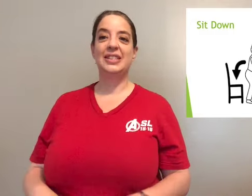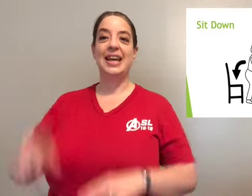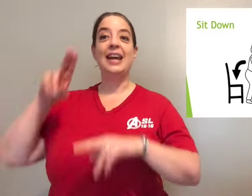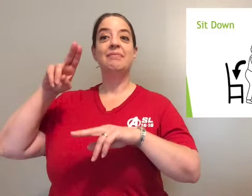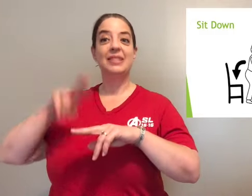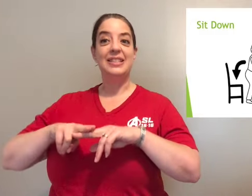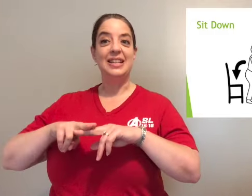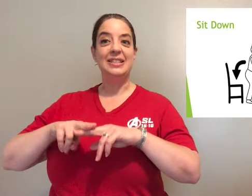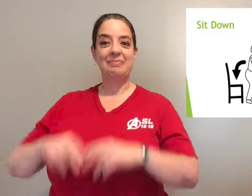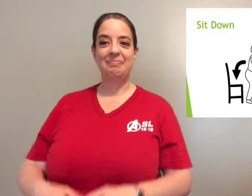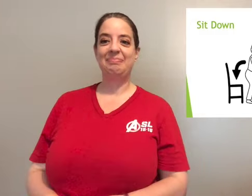say sit.